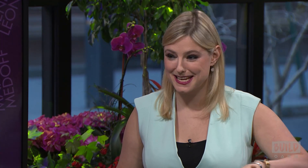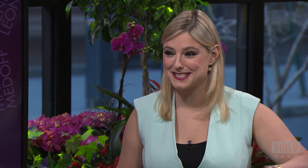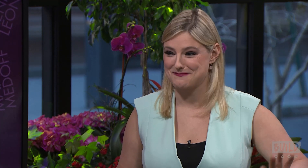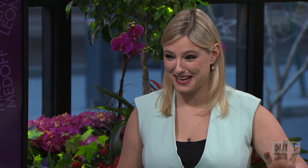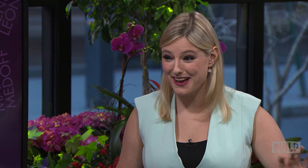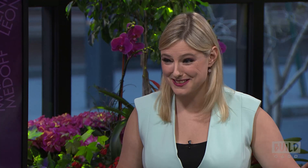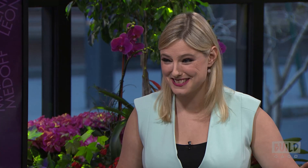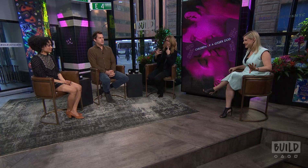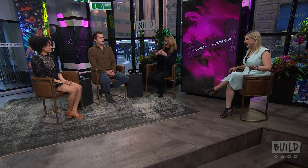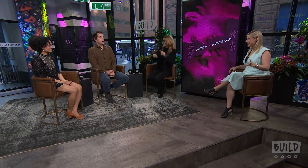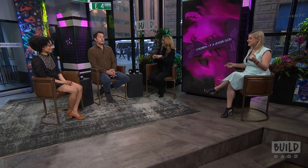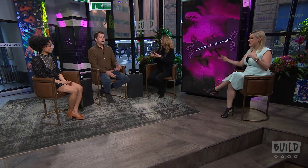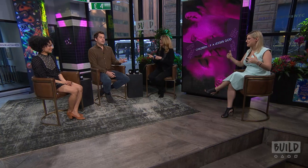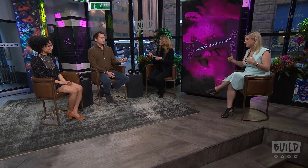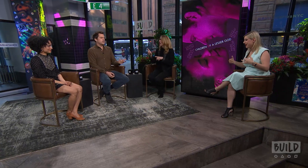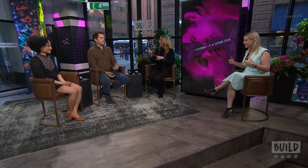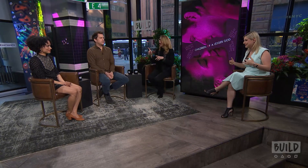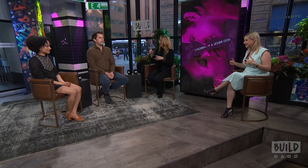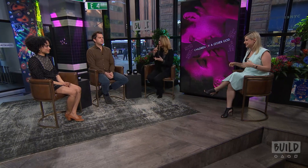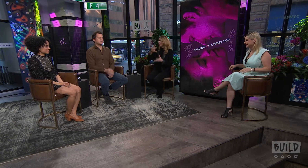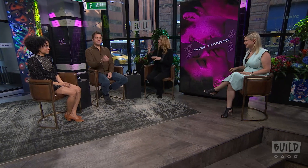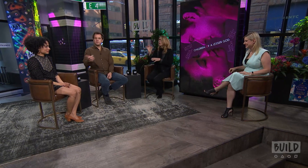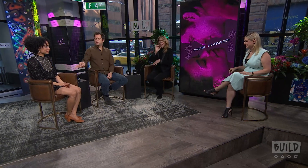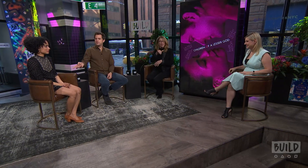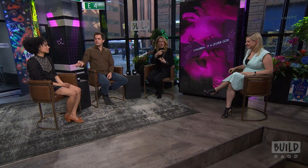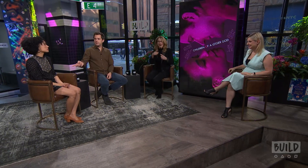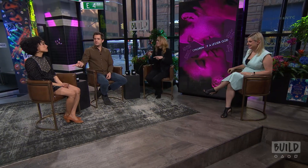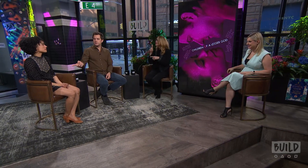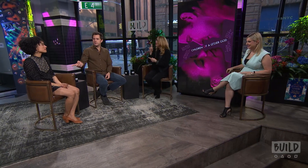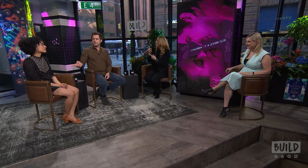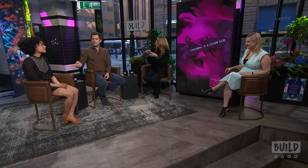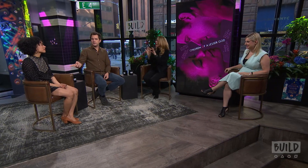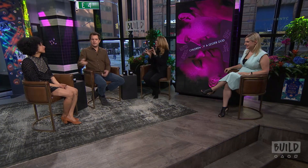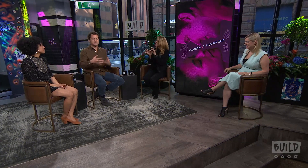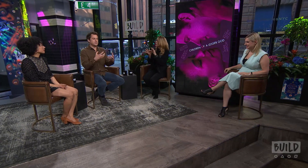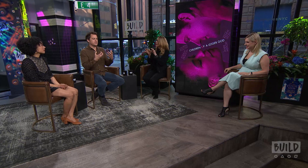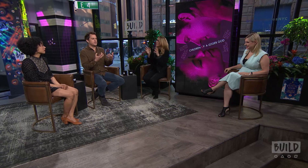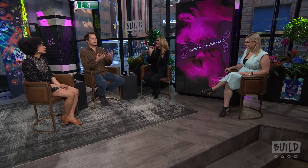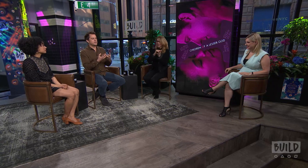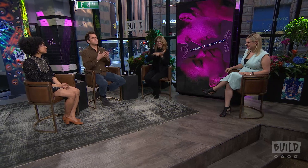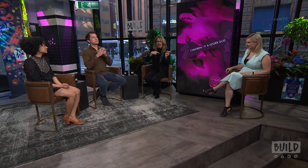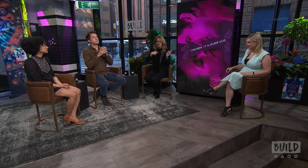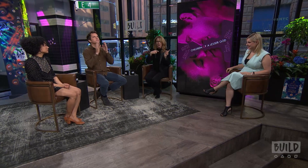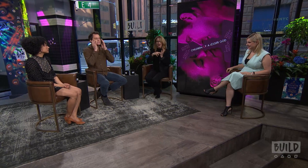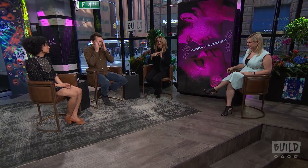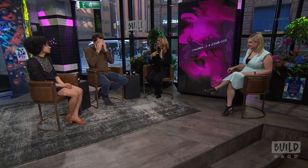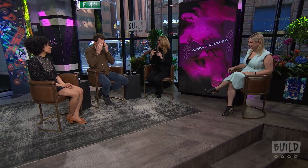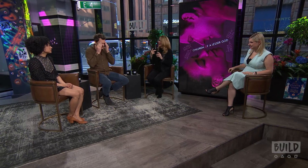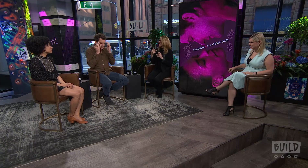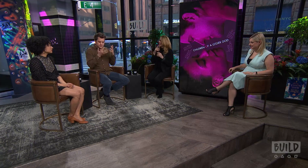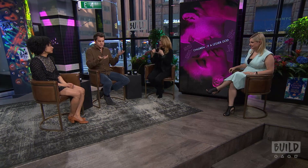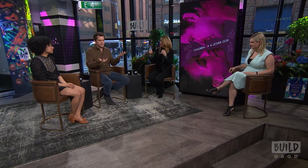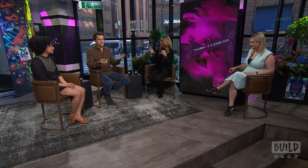and sign something else and throw people off. It happens, like particularly when I'm interpreting. That's what I mean. Like there's